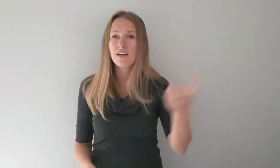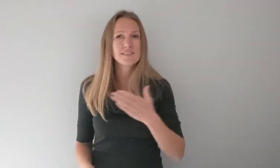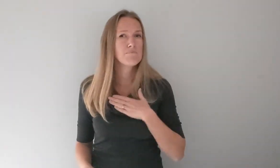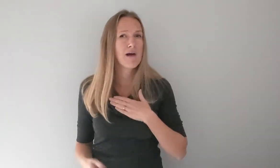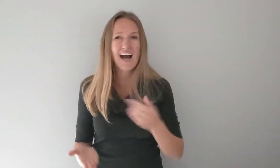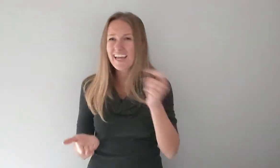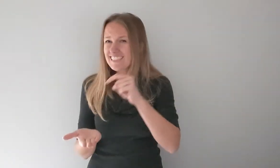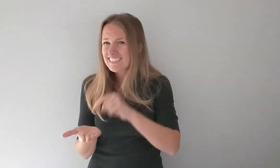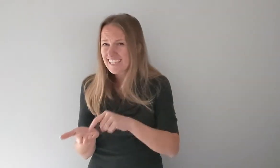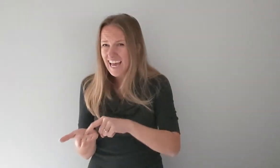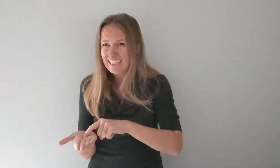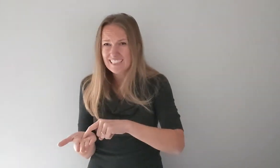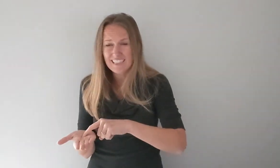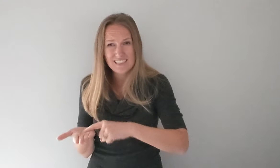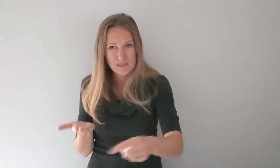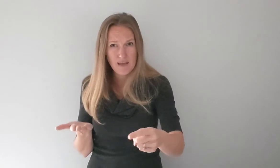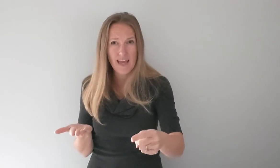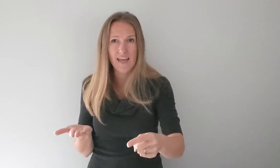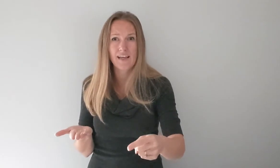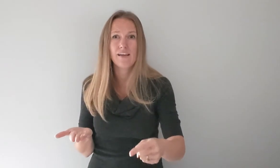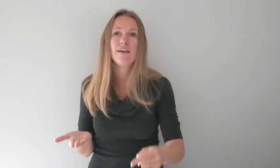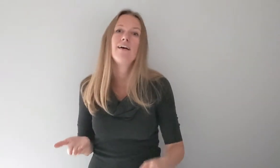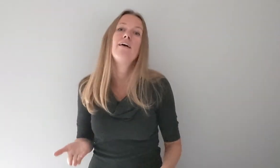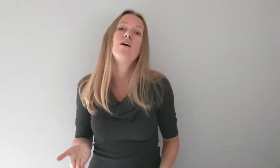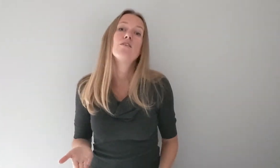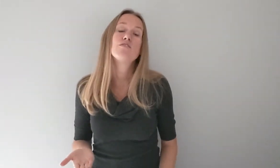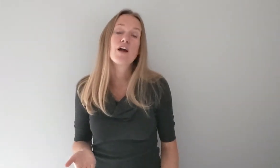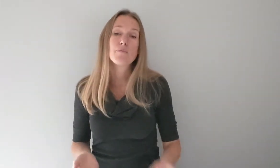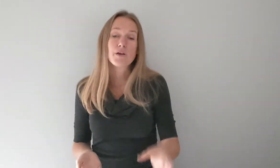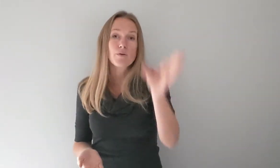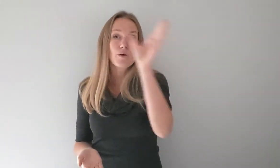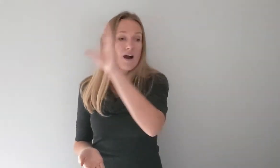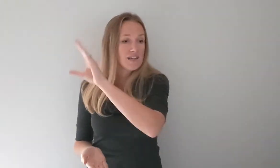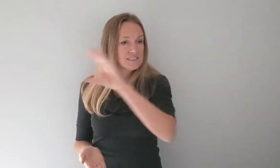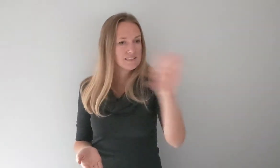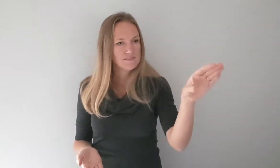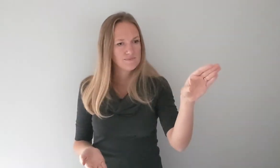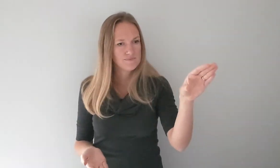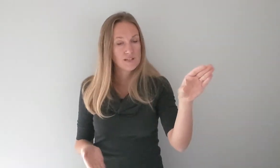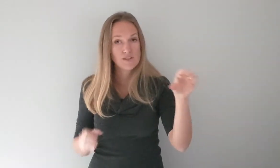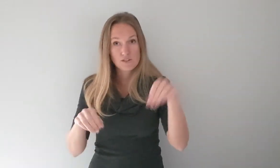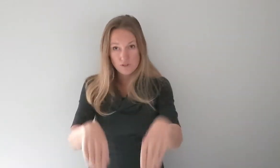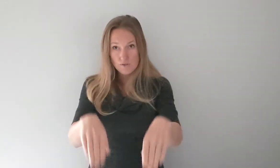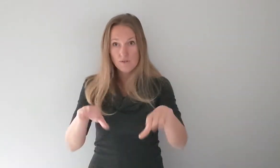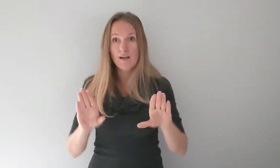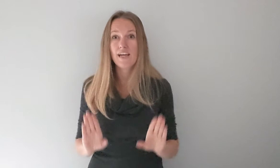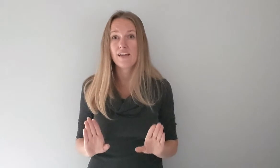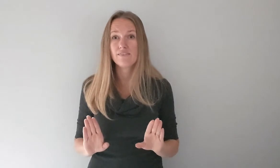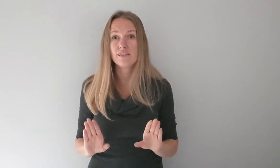cross, my debt to pay. From the cross to the grave,